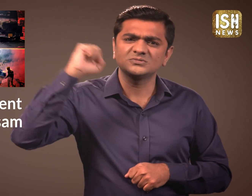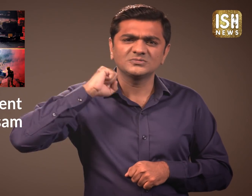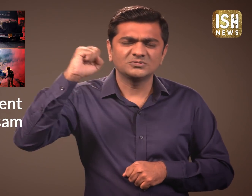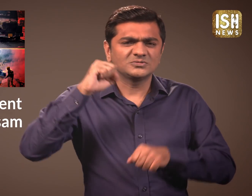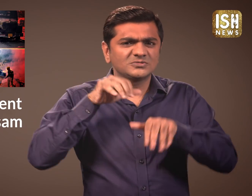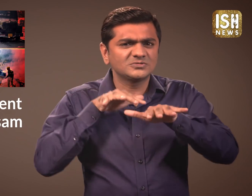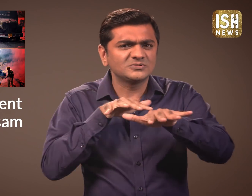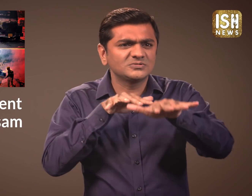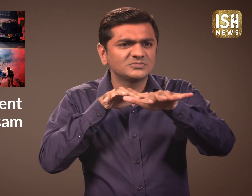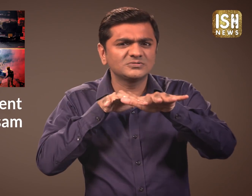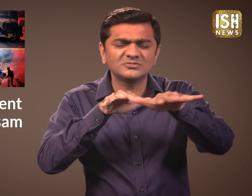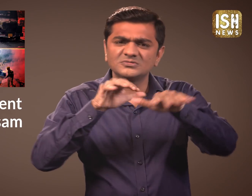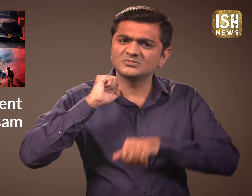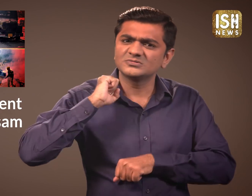are protesting.